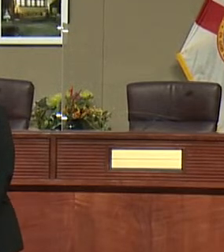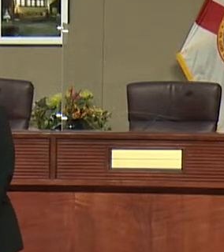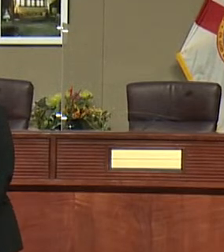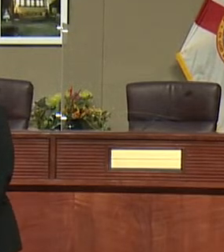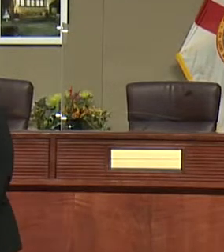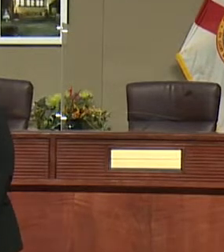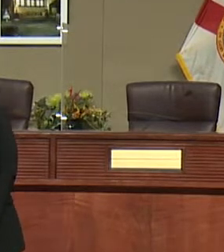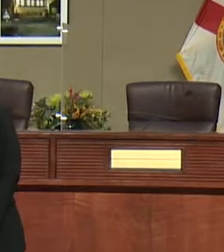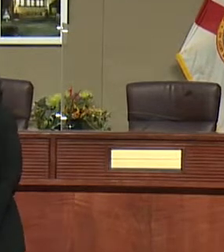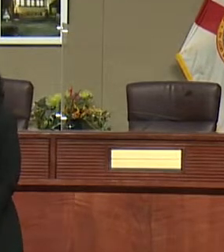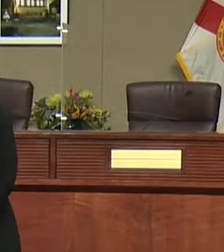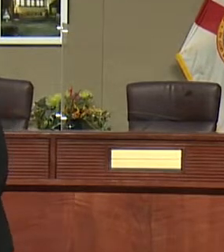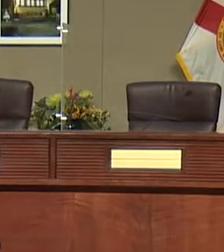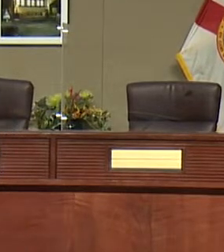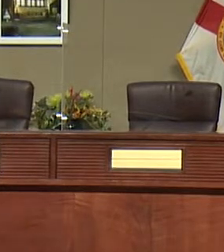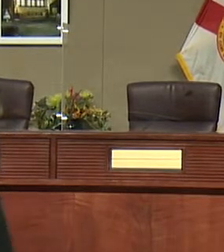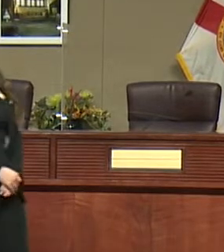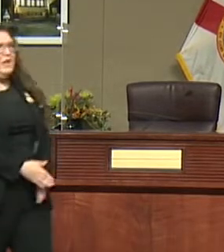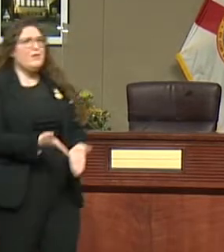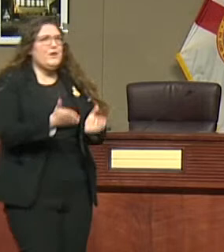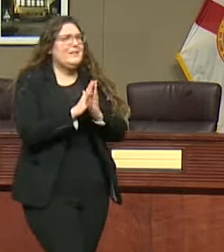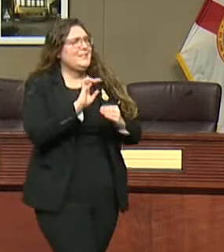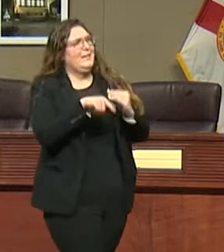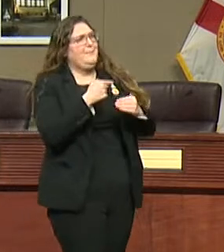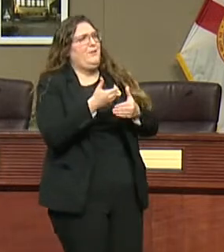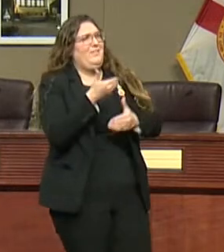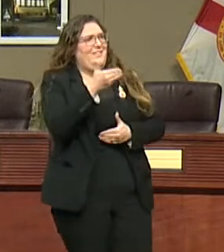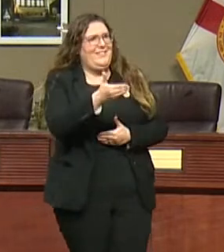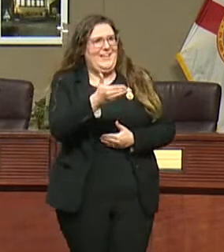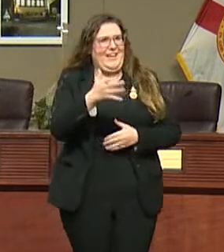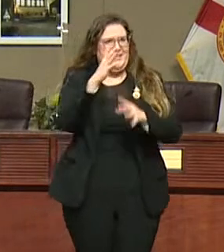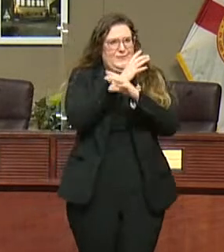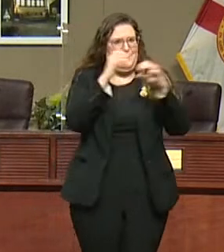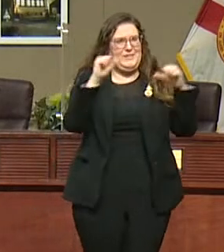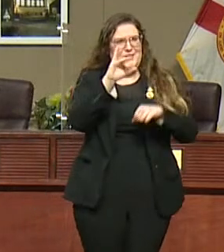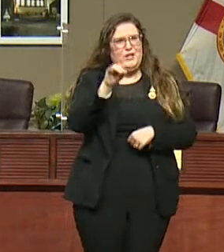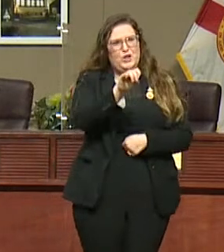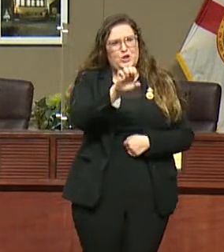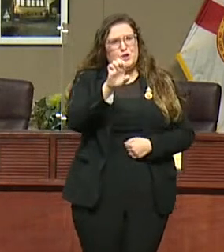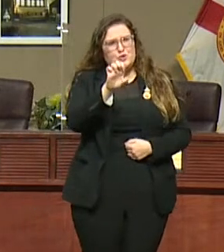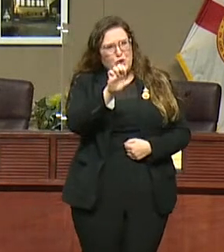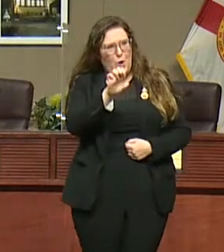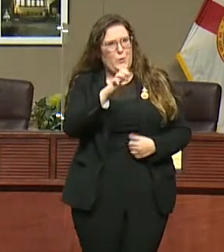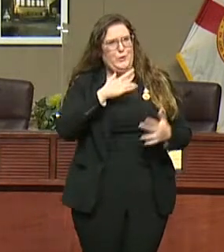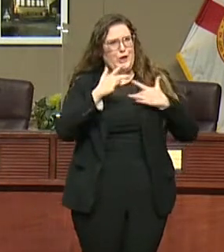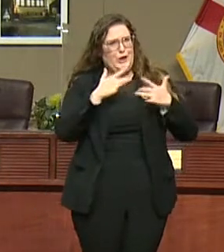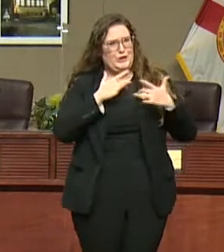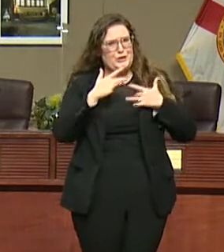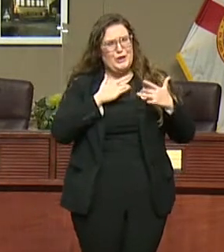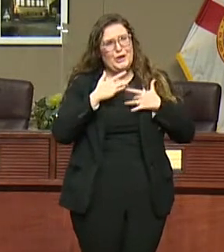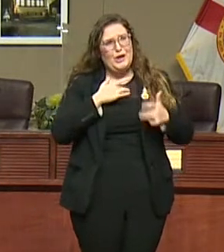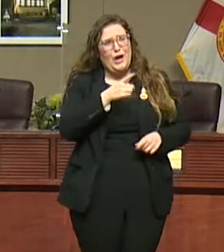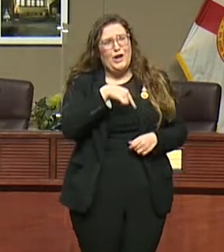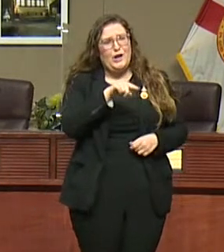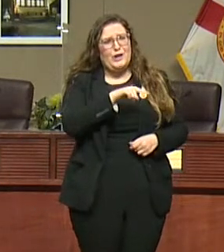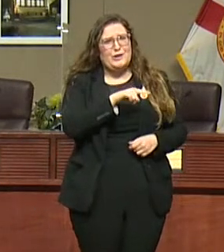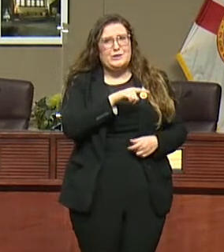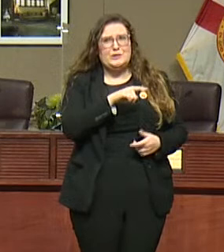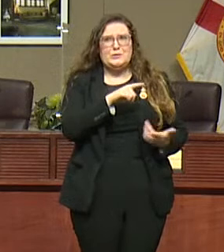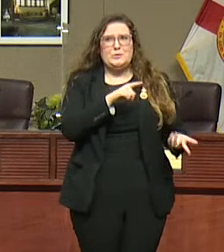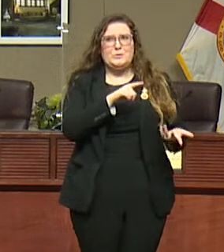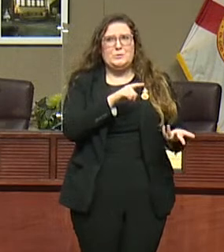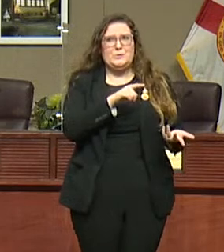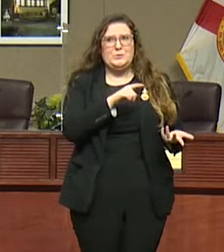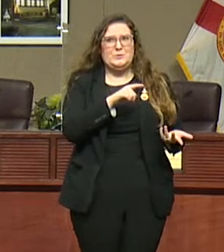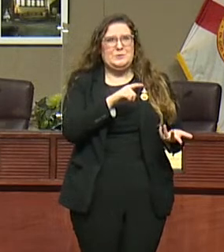for President-elect Joe Biden. Are you concerned about any manifestations in favor of